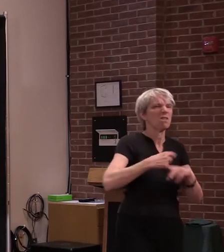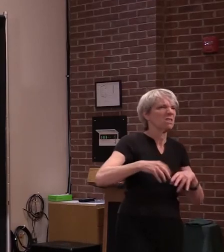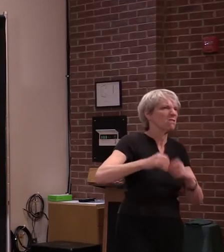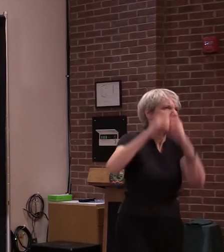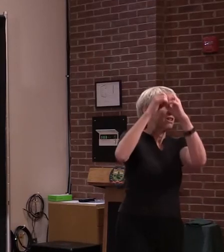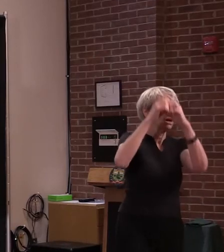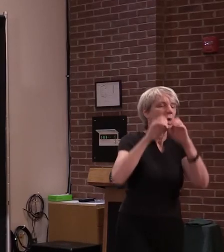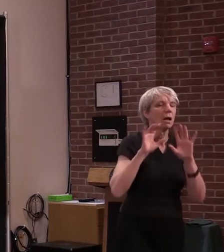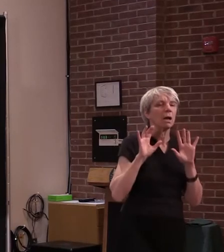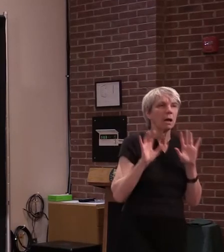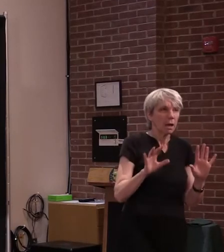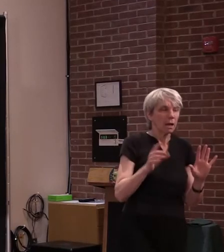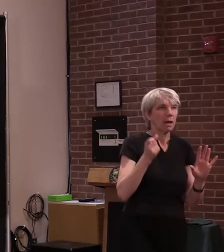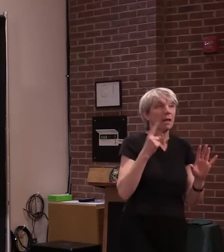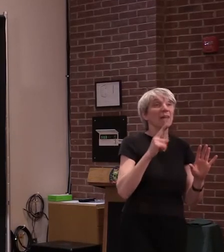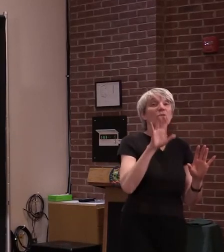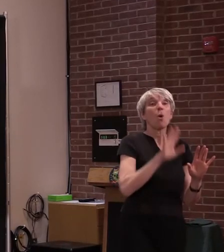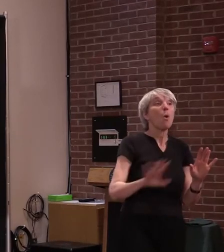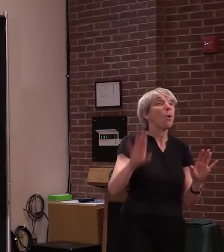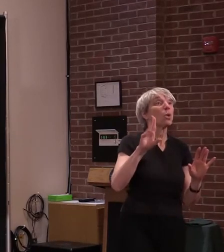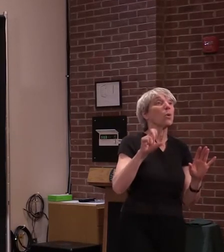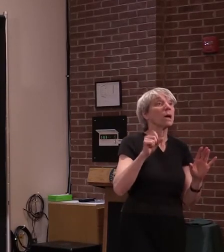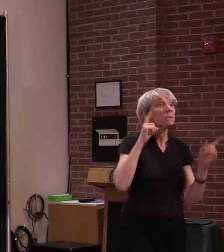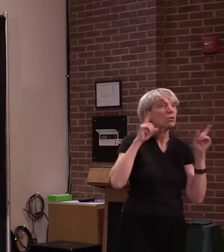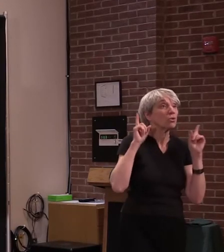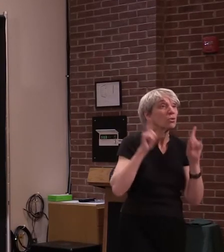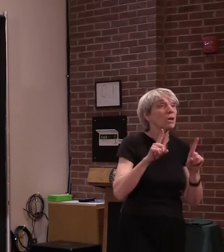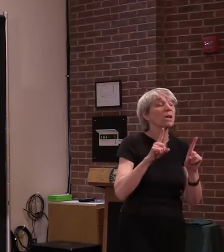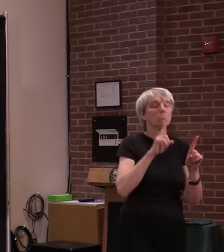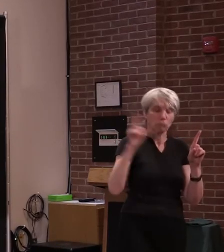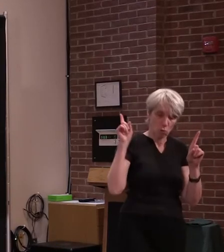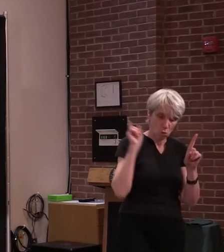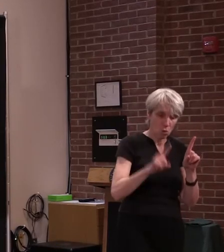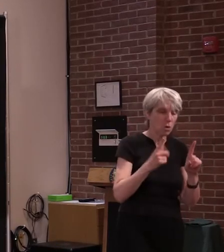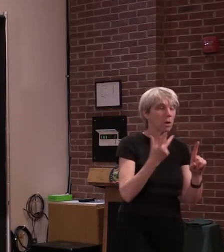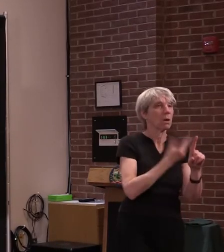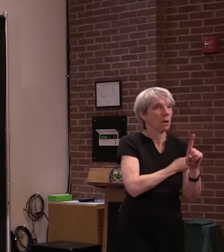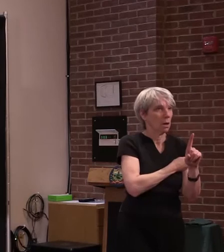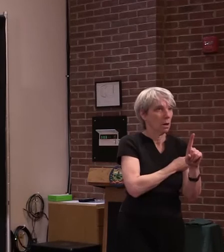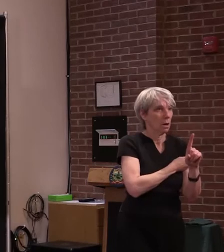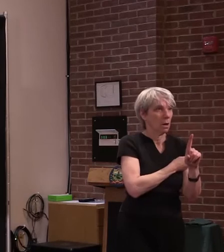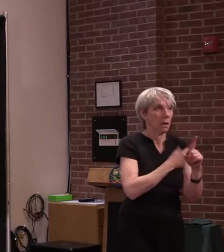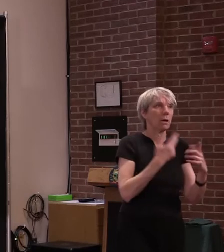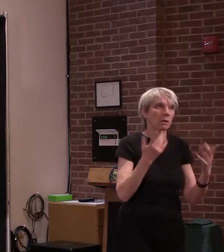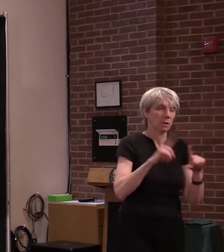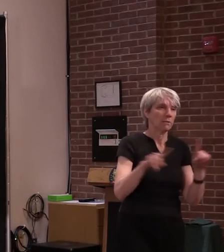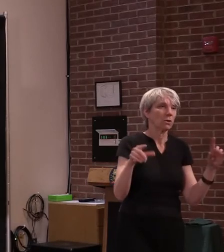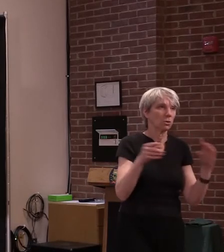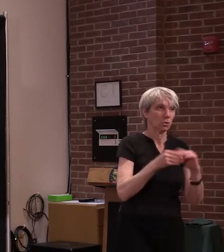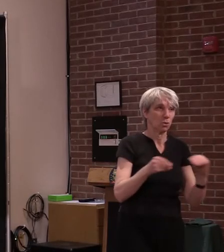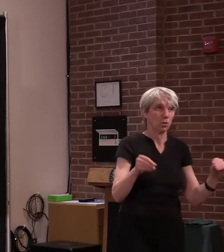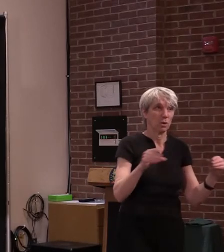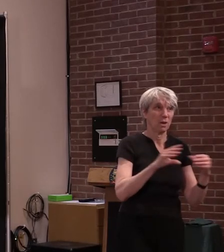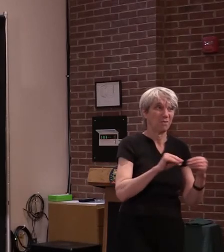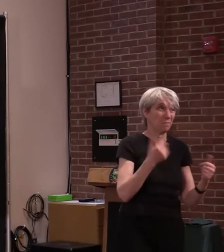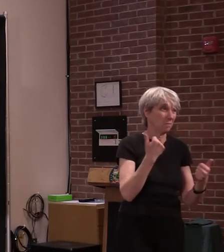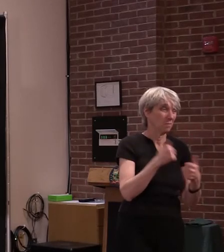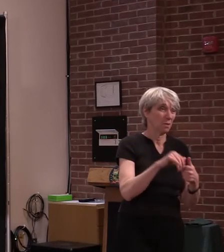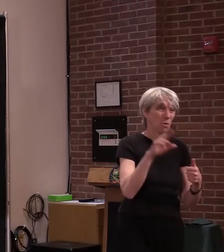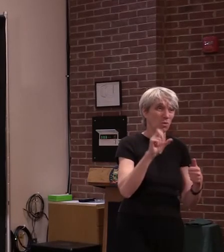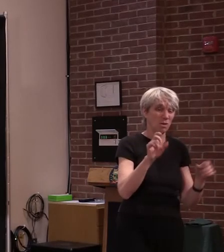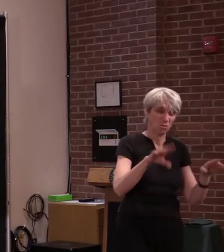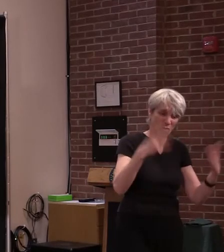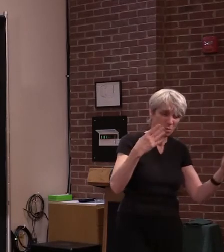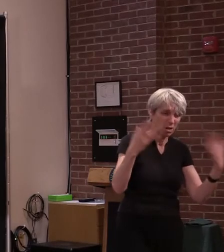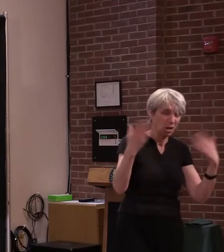if we didn't do this as a country, and our borders are open, we welcome people in to visit